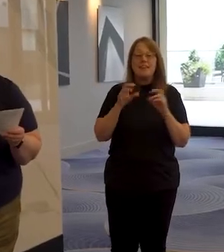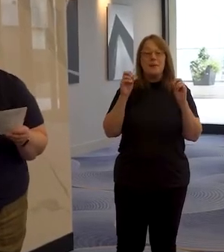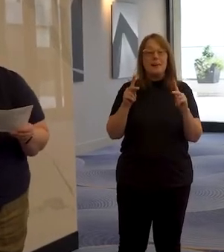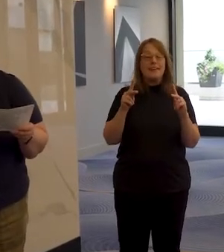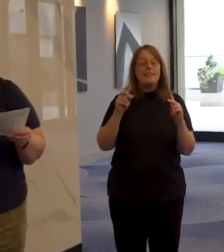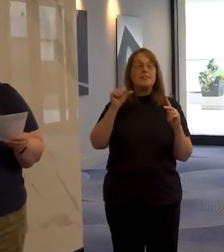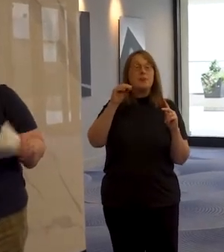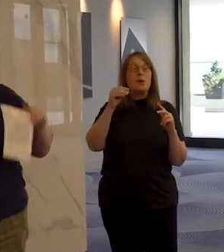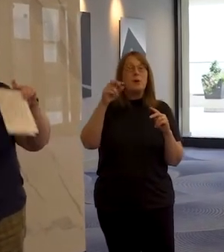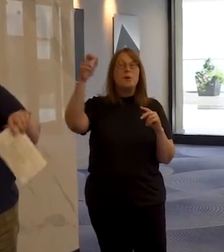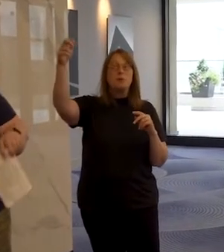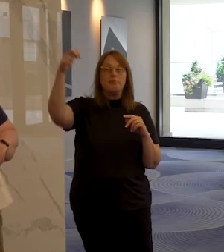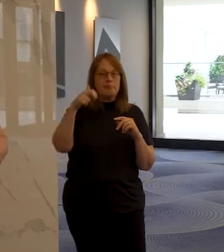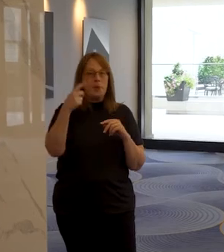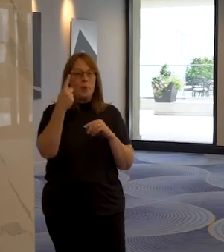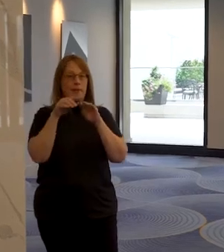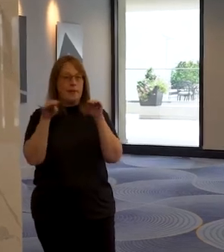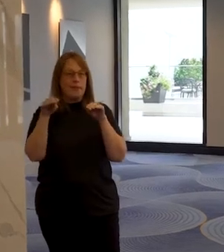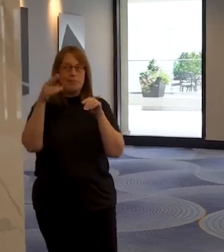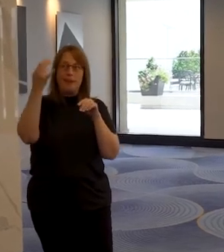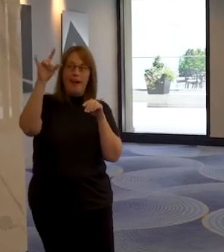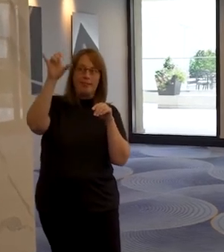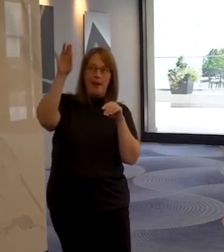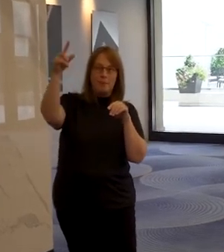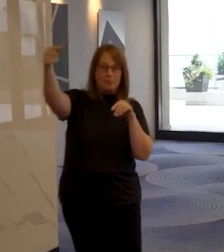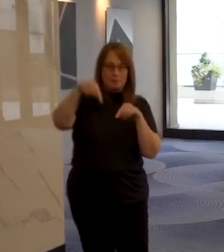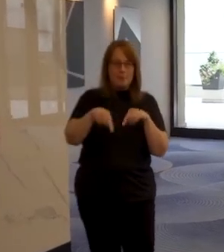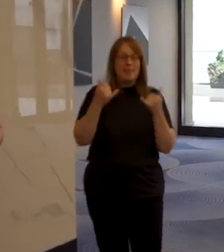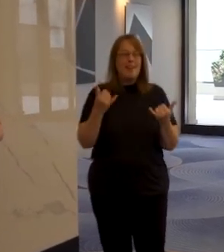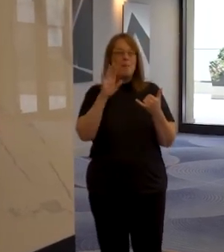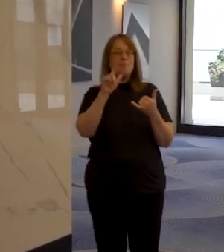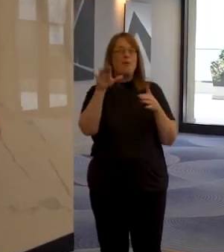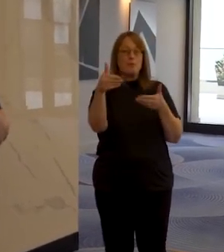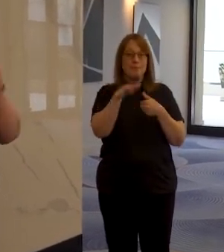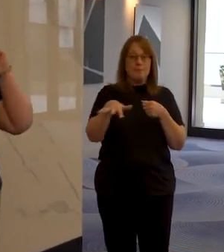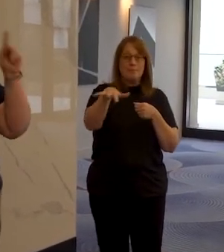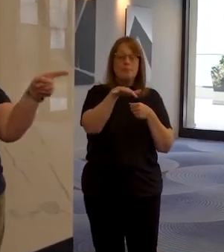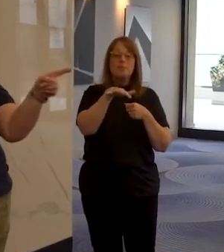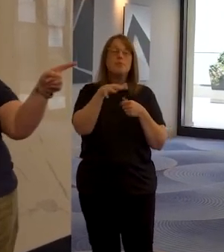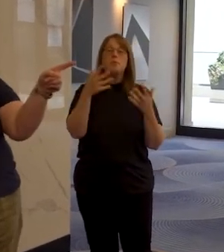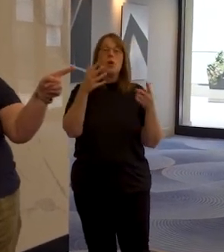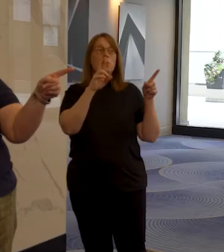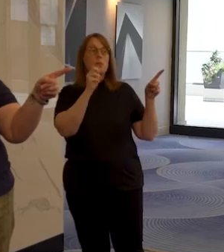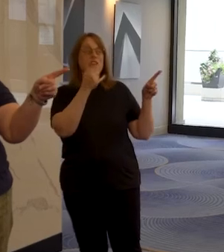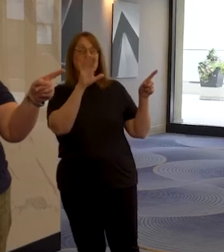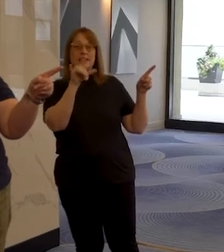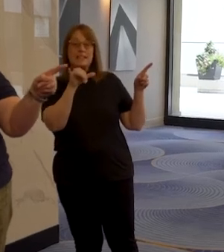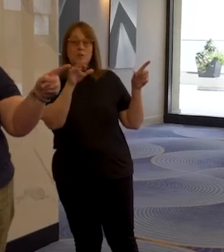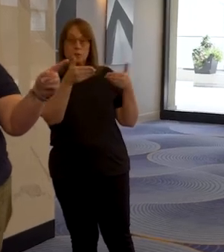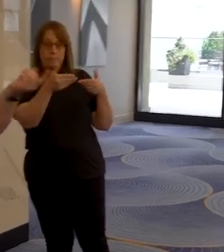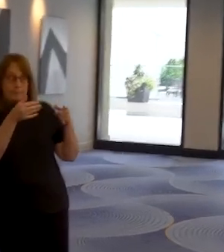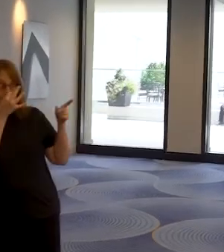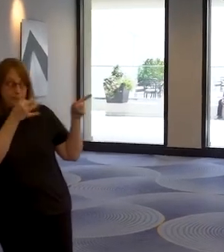All right, so we came down one level from the Hyatt lobby. We are on ballroom level. That is where you will find the Regency Ballroom over